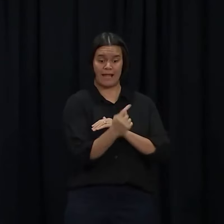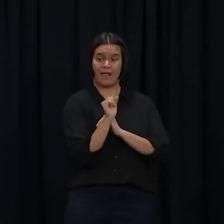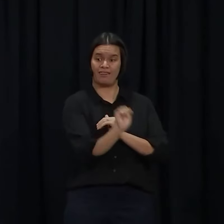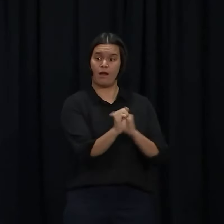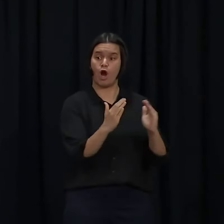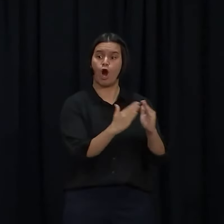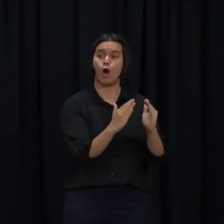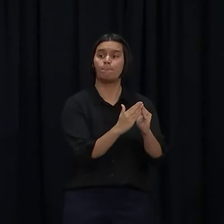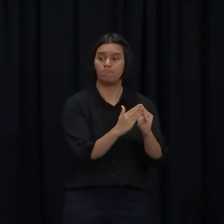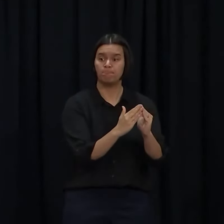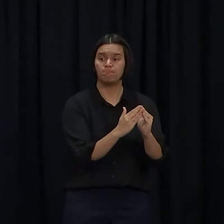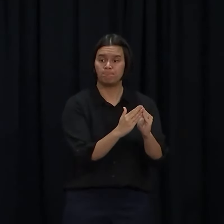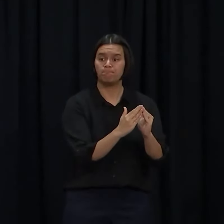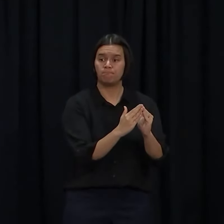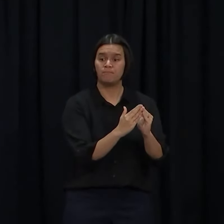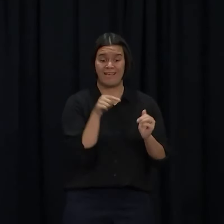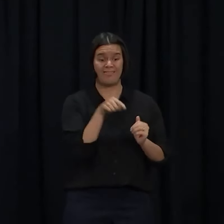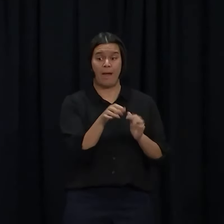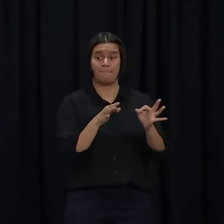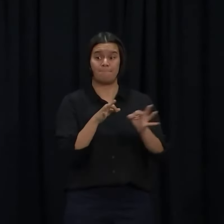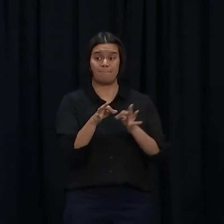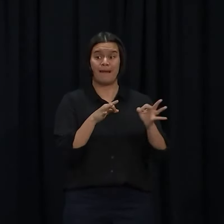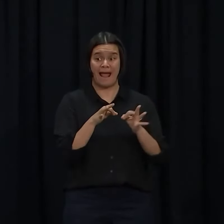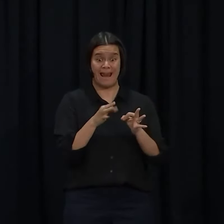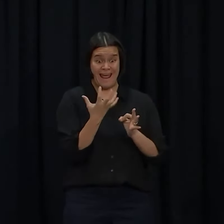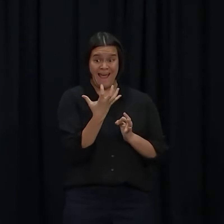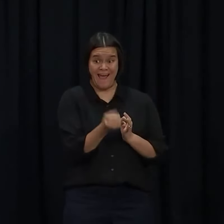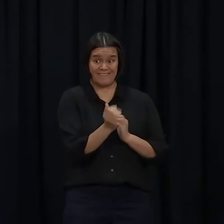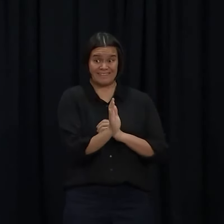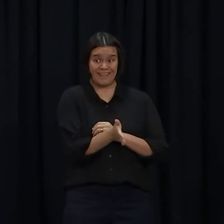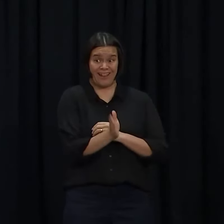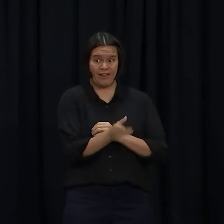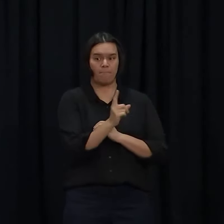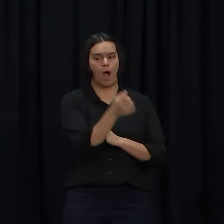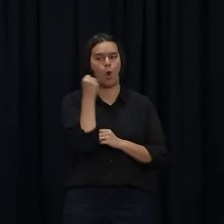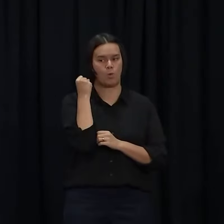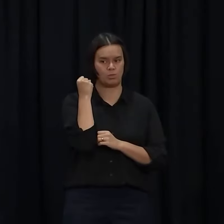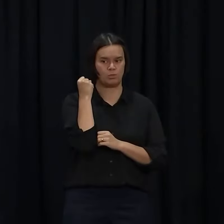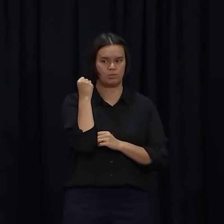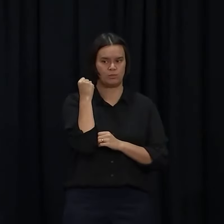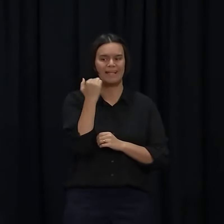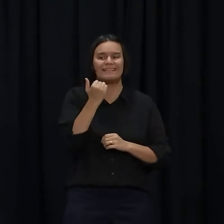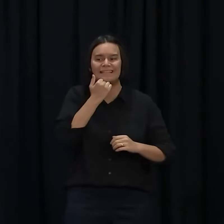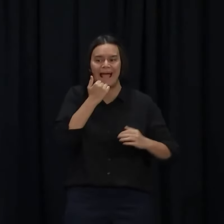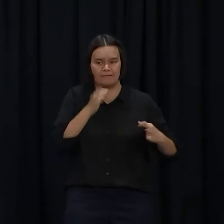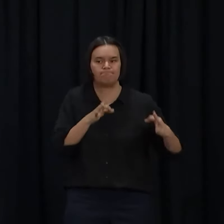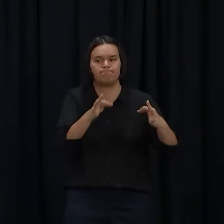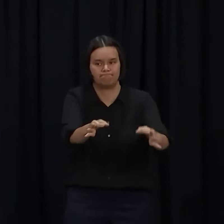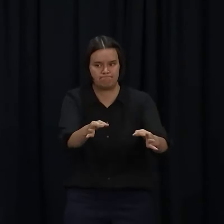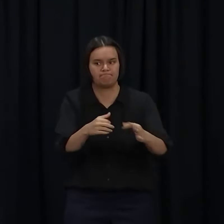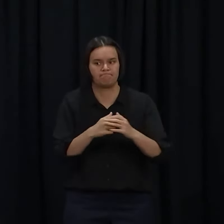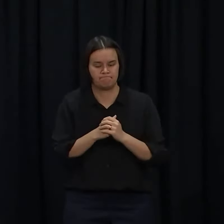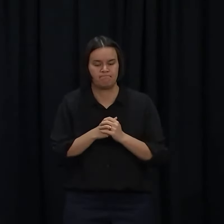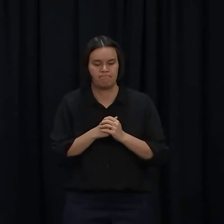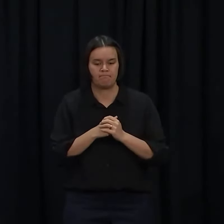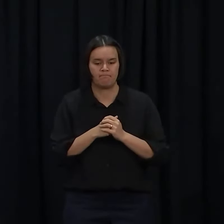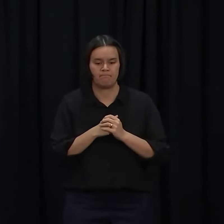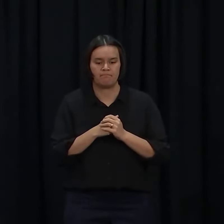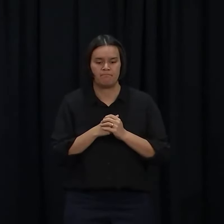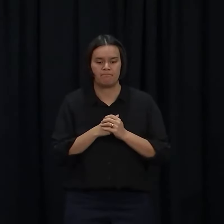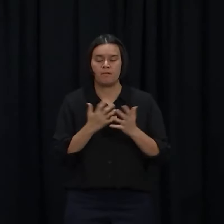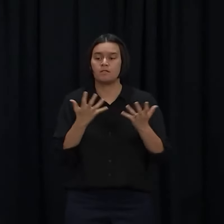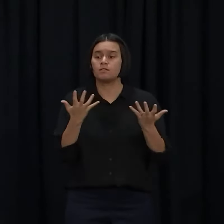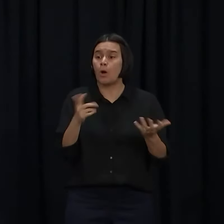No changes have been made to that. So that, as was set out then, is a staged approach to allowing individuals